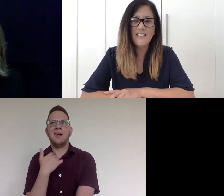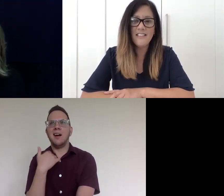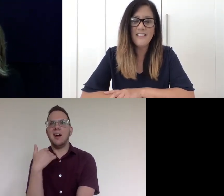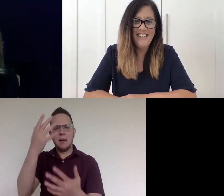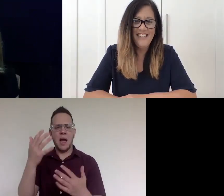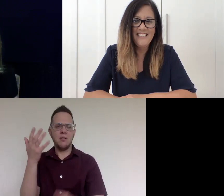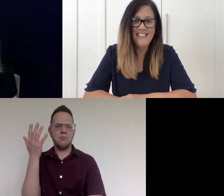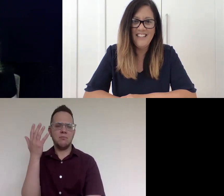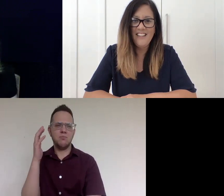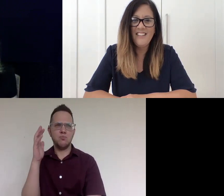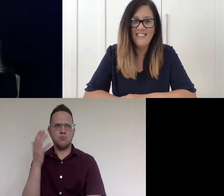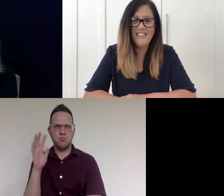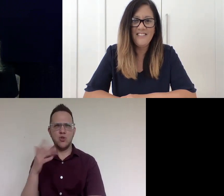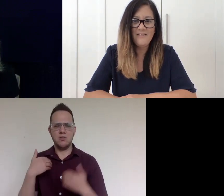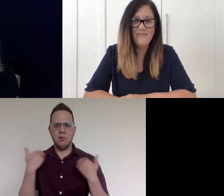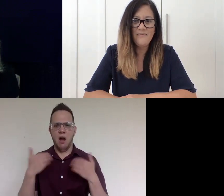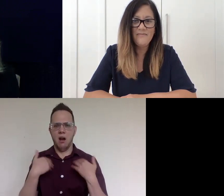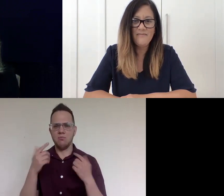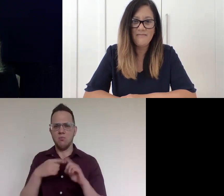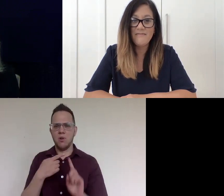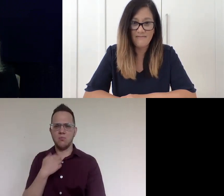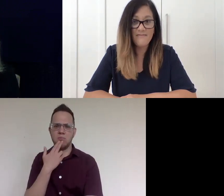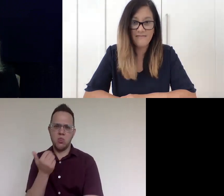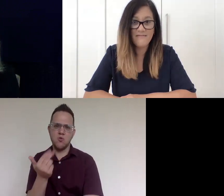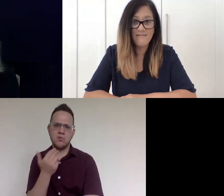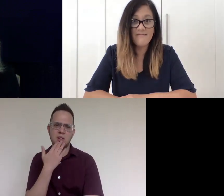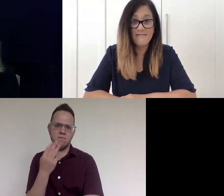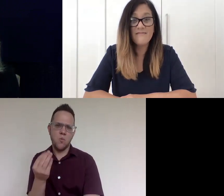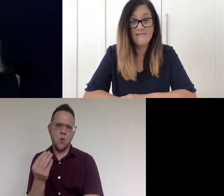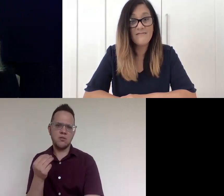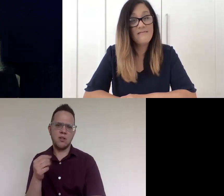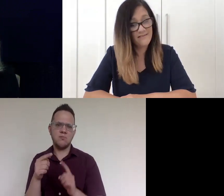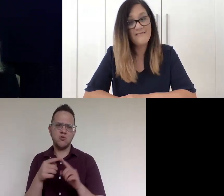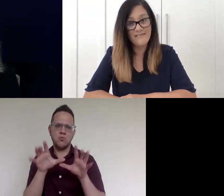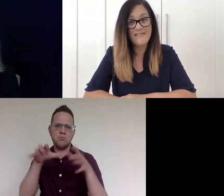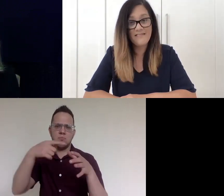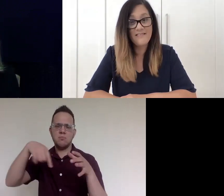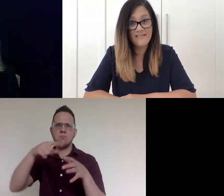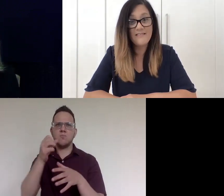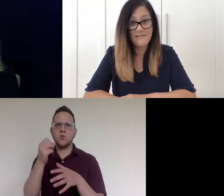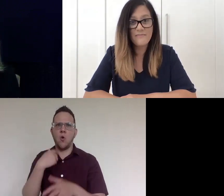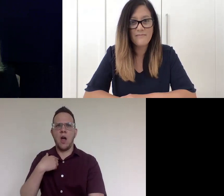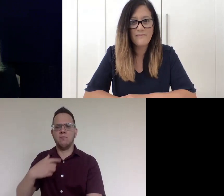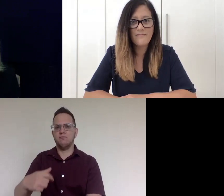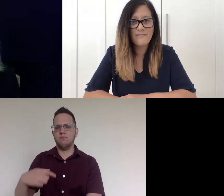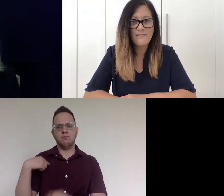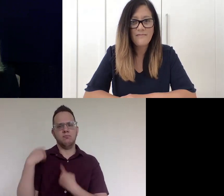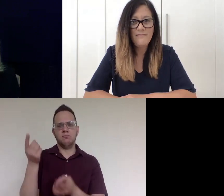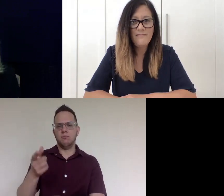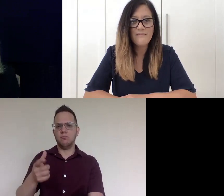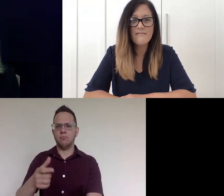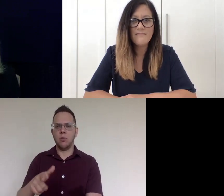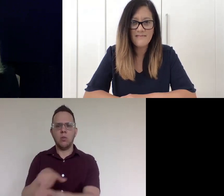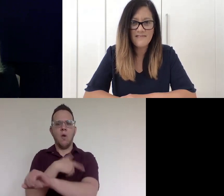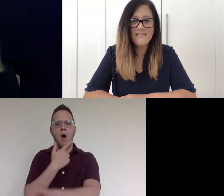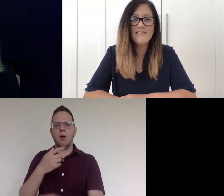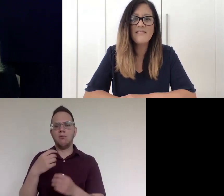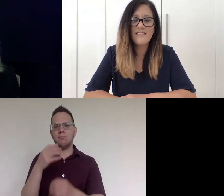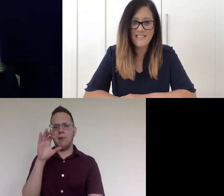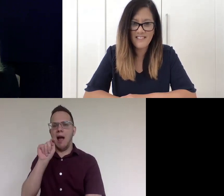interested. I came out pretty young, I was about 13 or 14, to a group